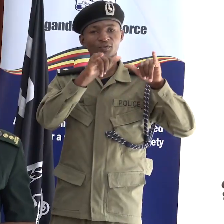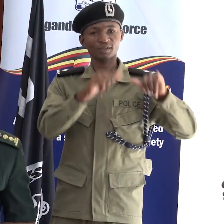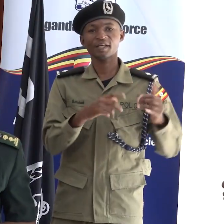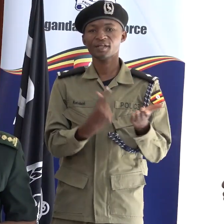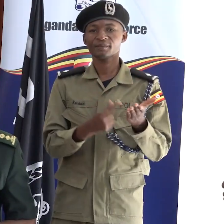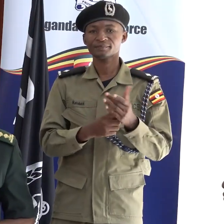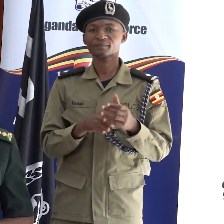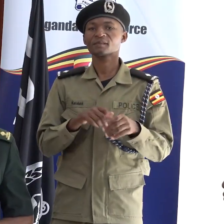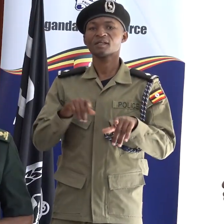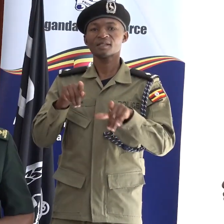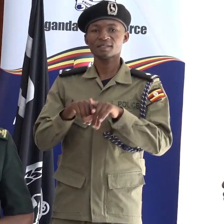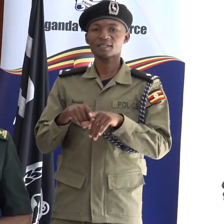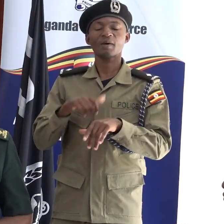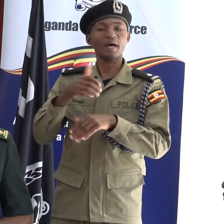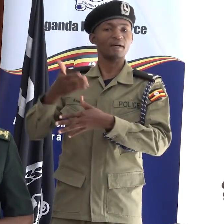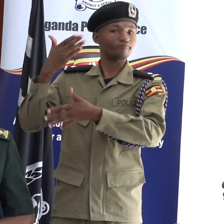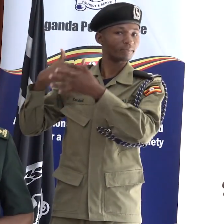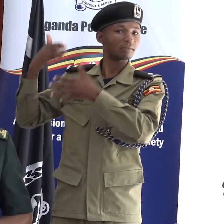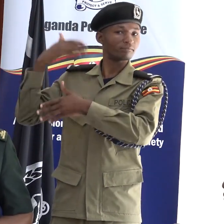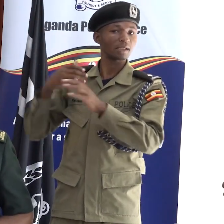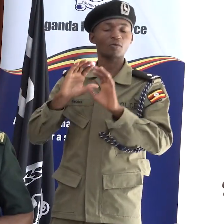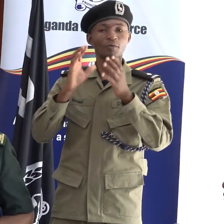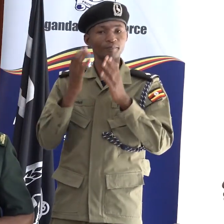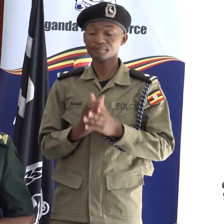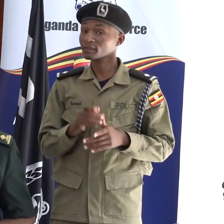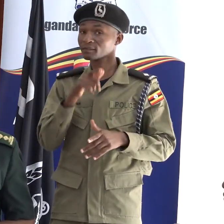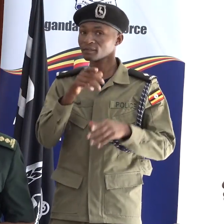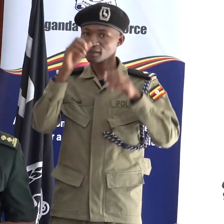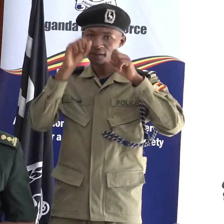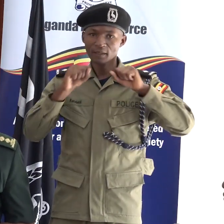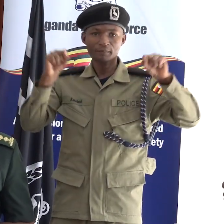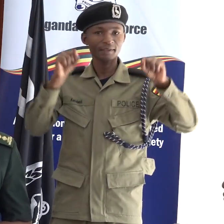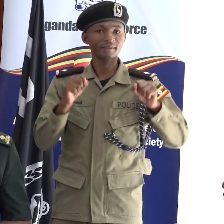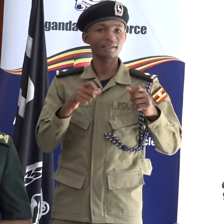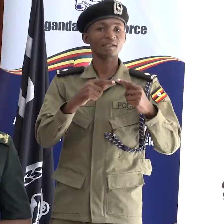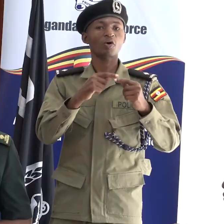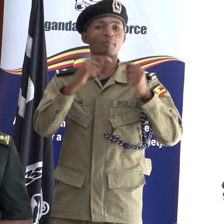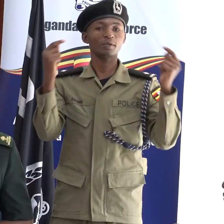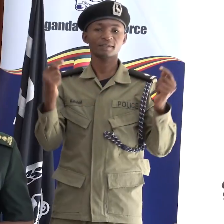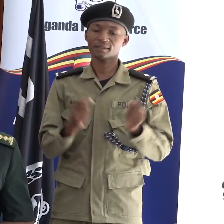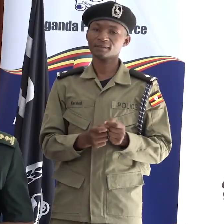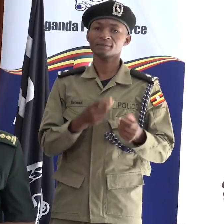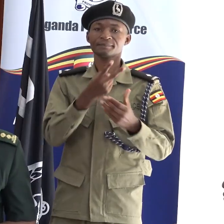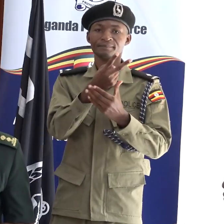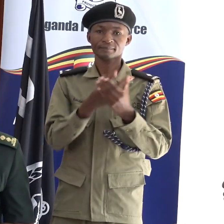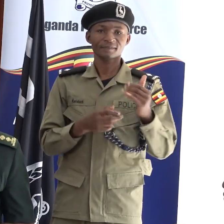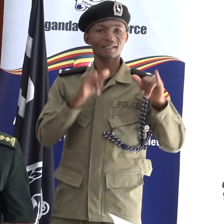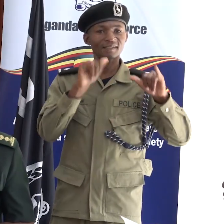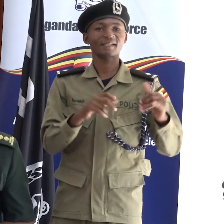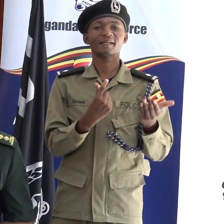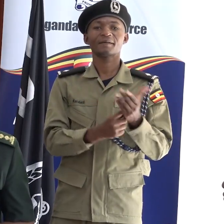including indigenous communities, the president opposed dual